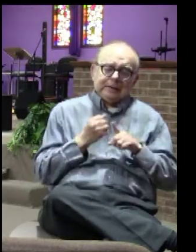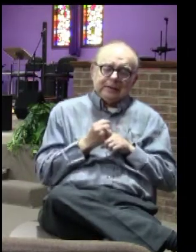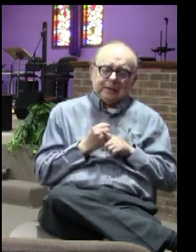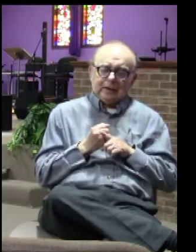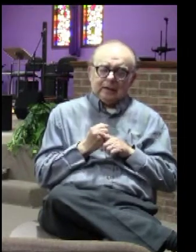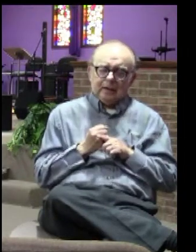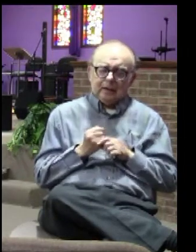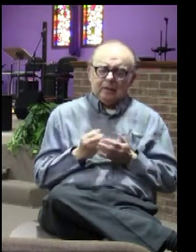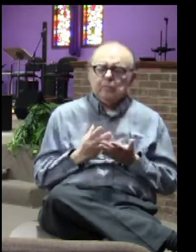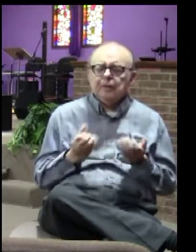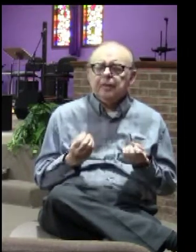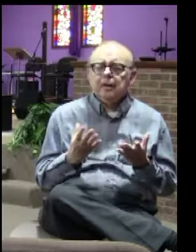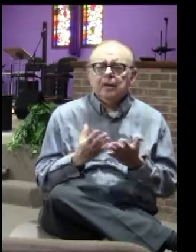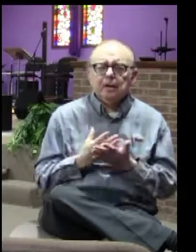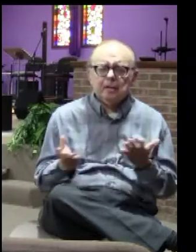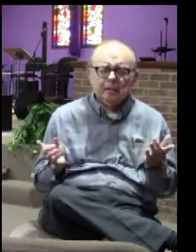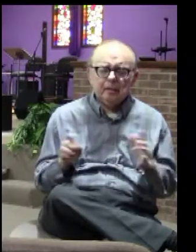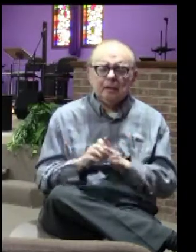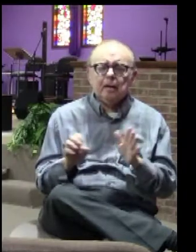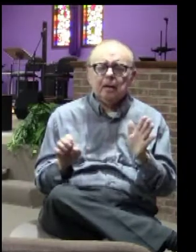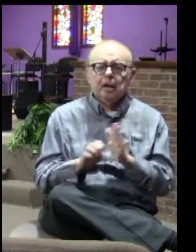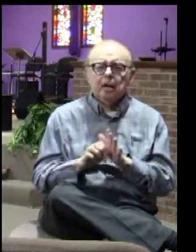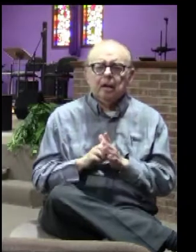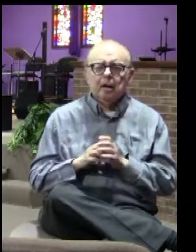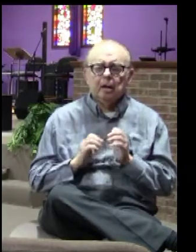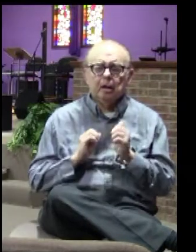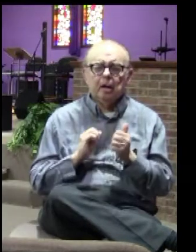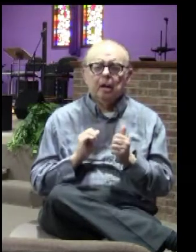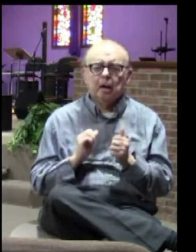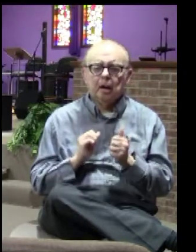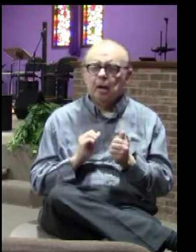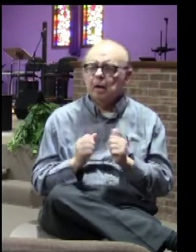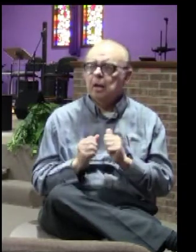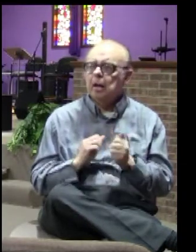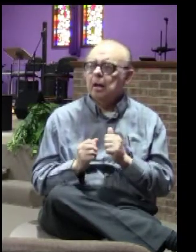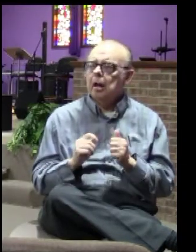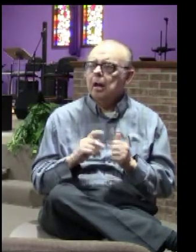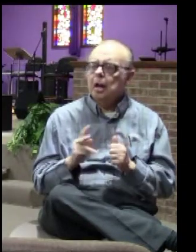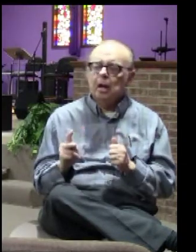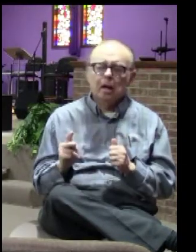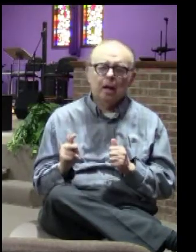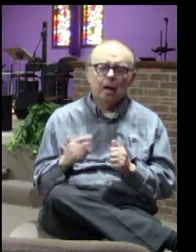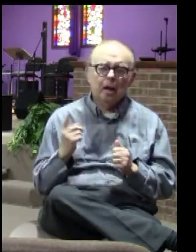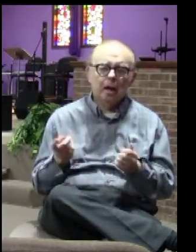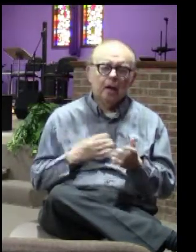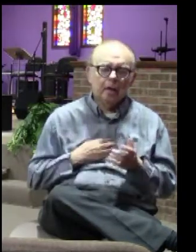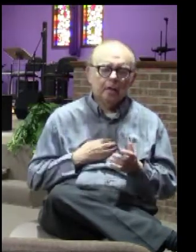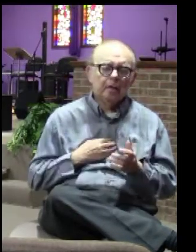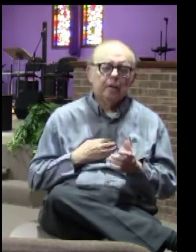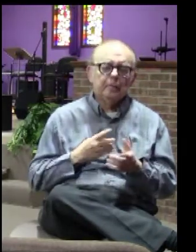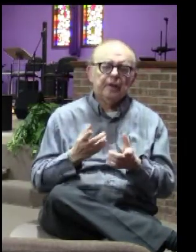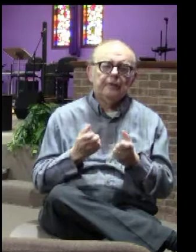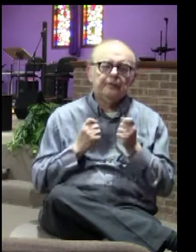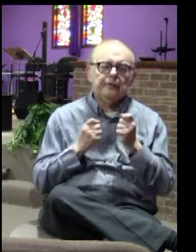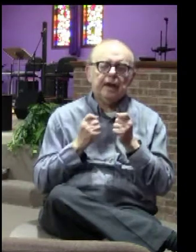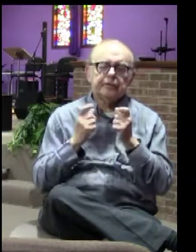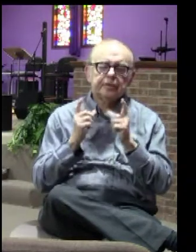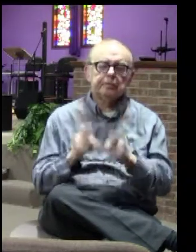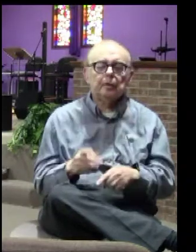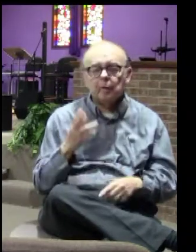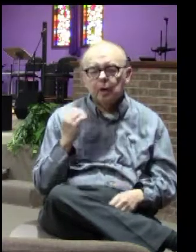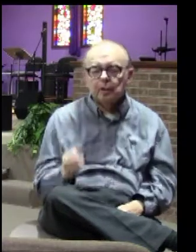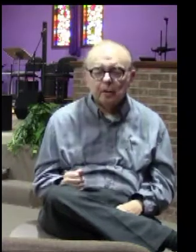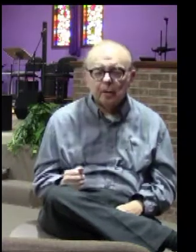ensnared with so many things. Like, for instance, running a track in a track meet. You always wanted to be the fastest person.